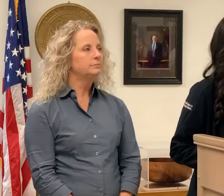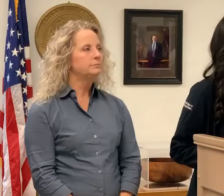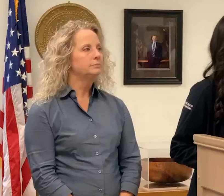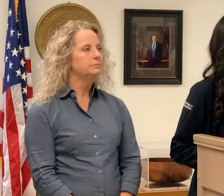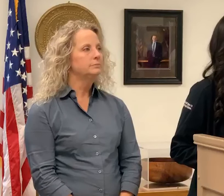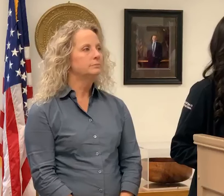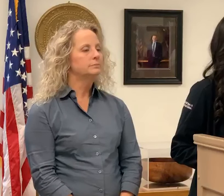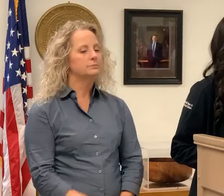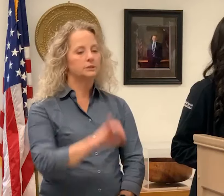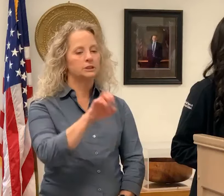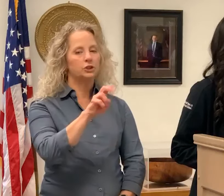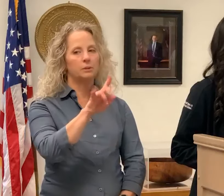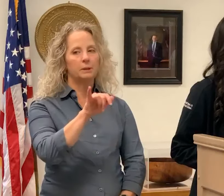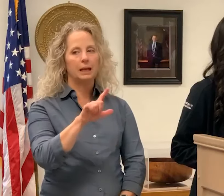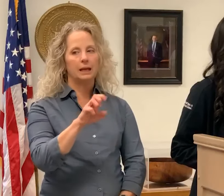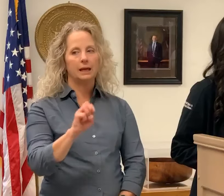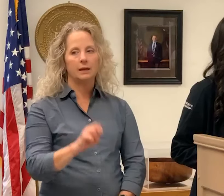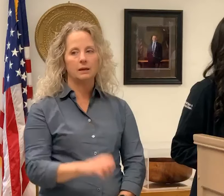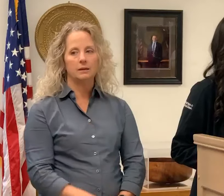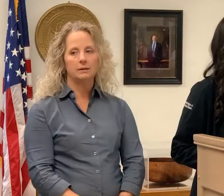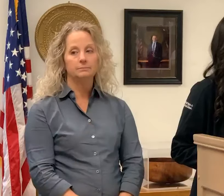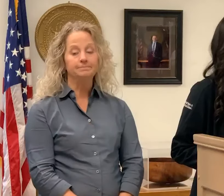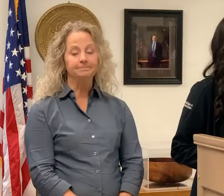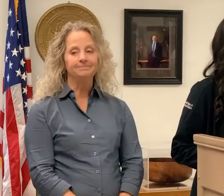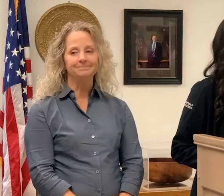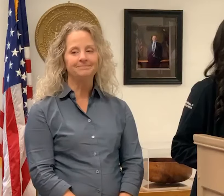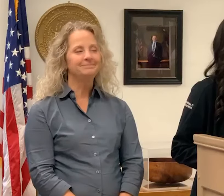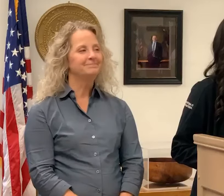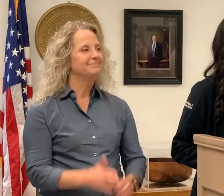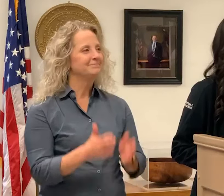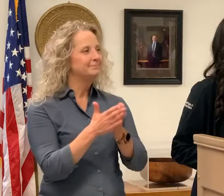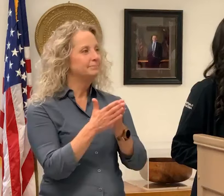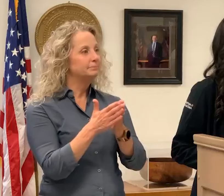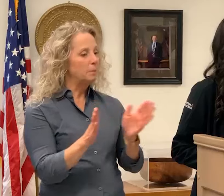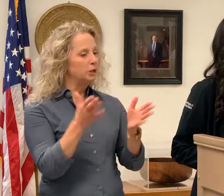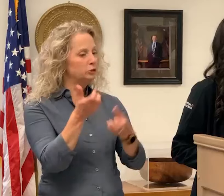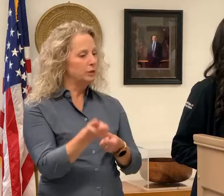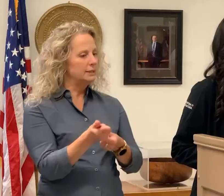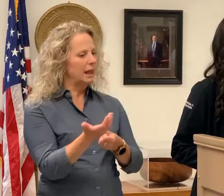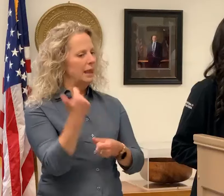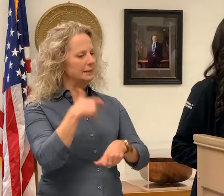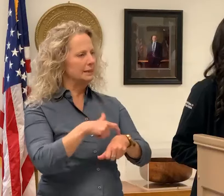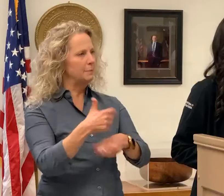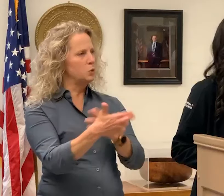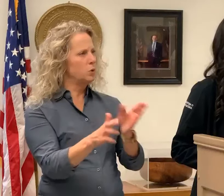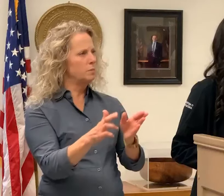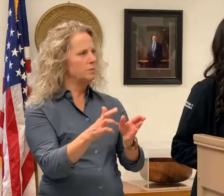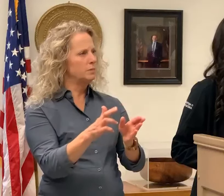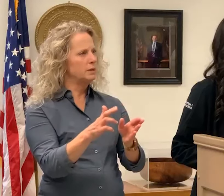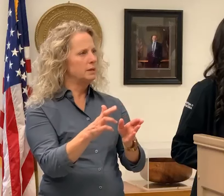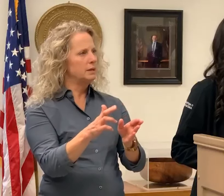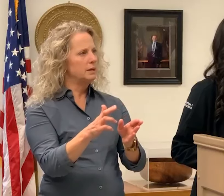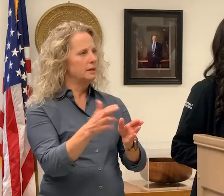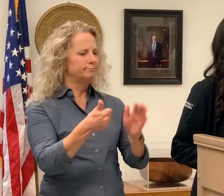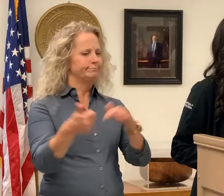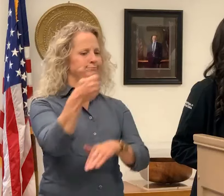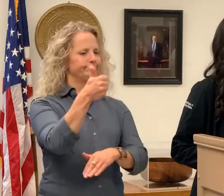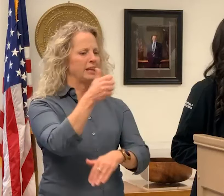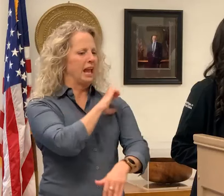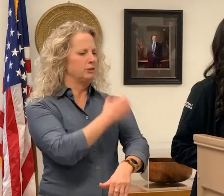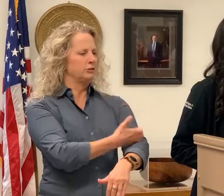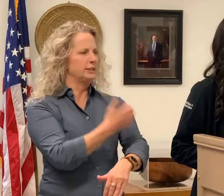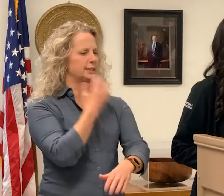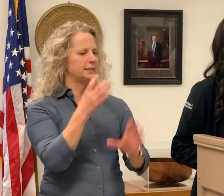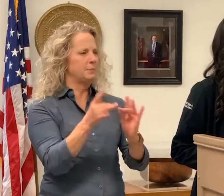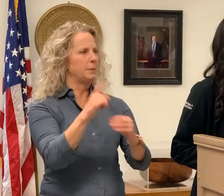Jeremy Lee, KITV4. Question about public trust. Last time we were in this room, the Secretary of Energy said something about